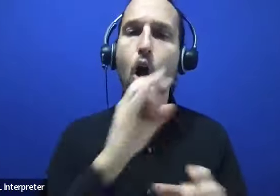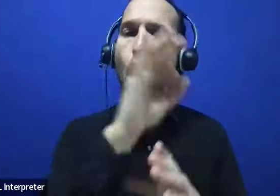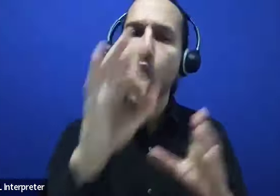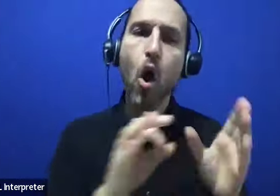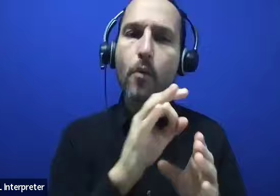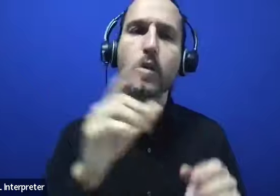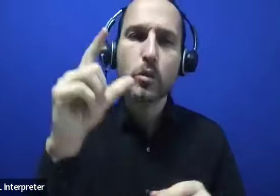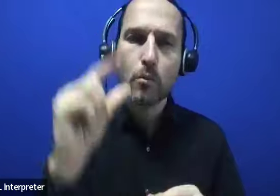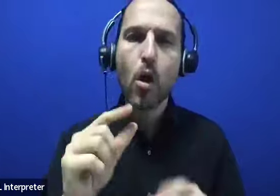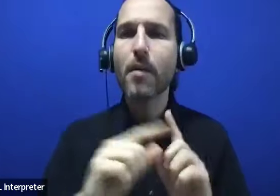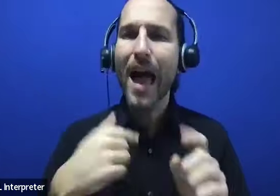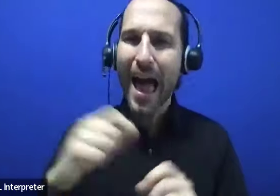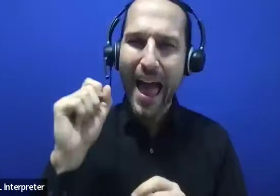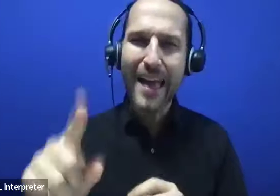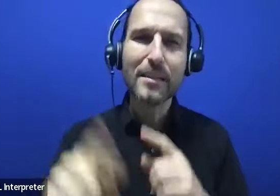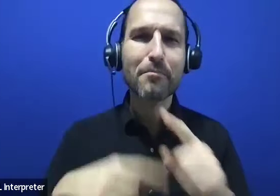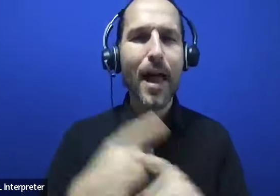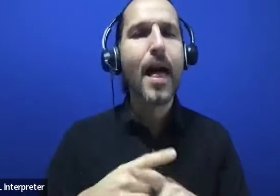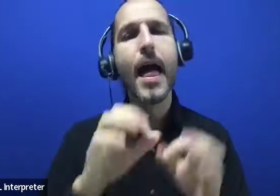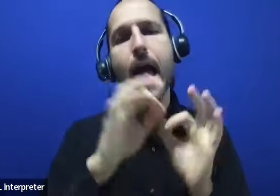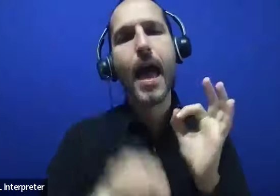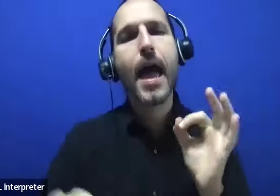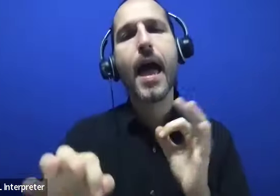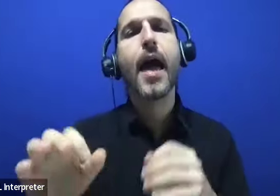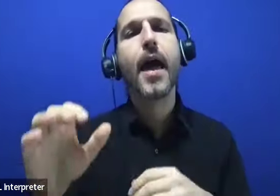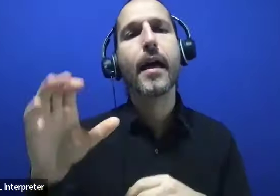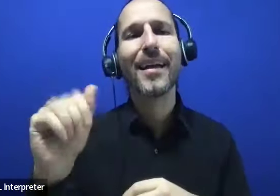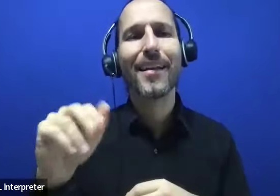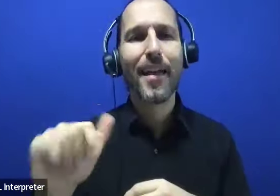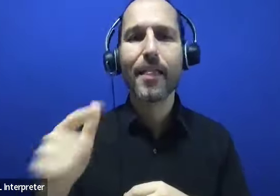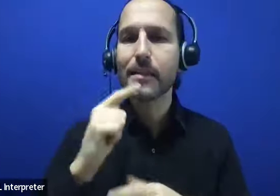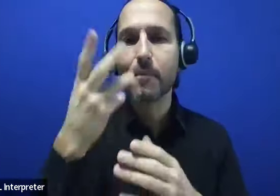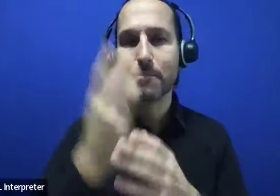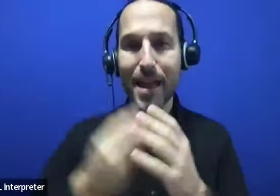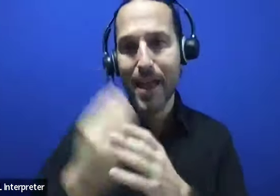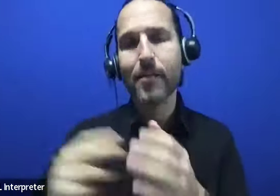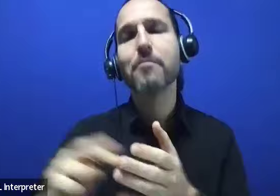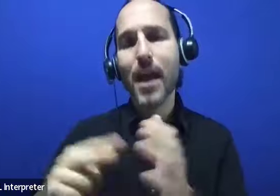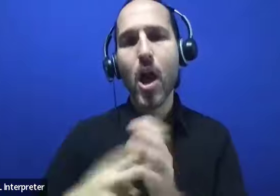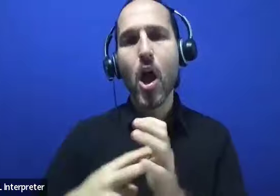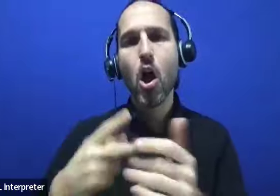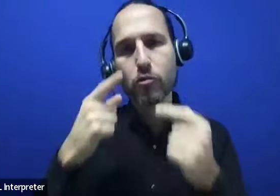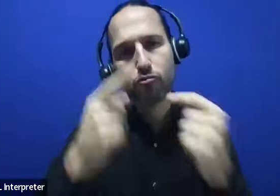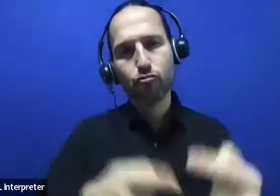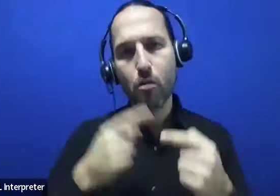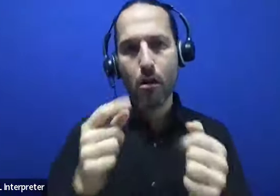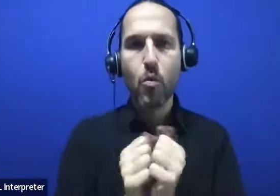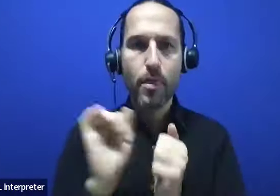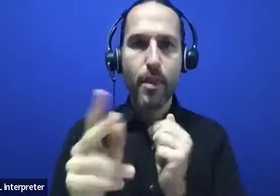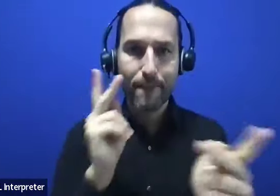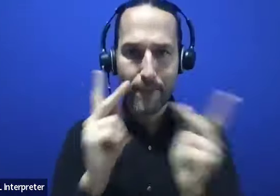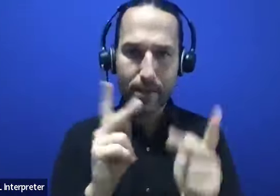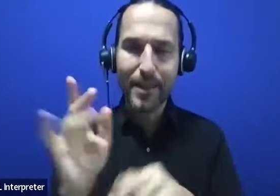well, how are the semicircular canals? Well, they're missing. Well, then the kid is having a hard time with their vision.